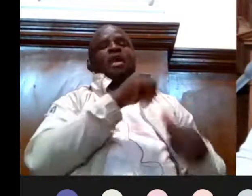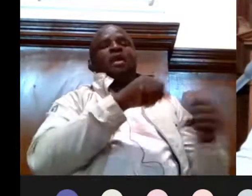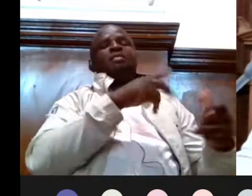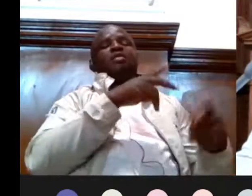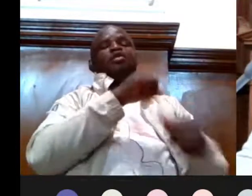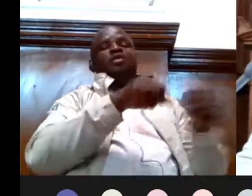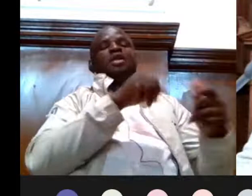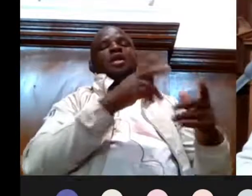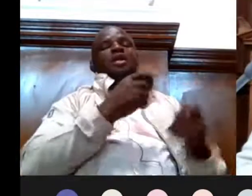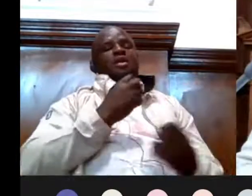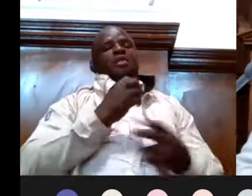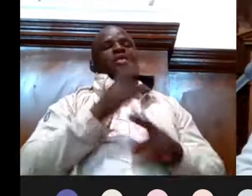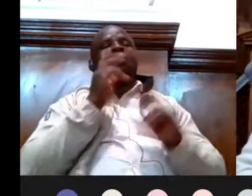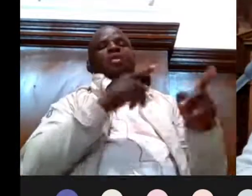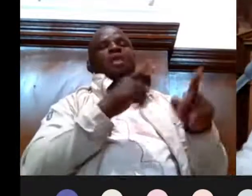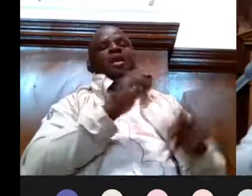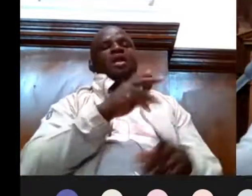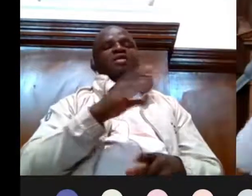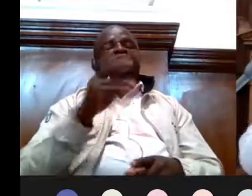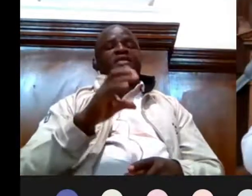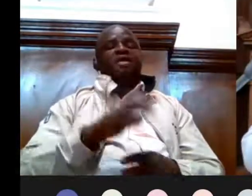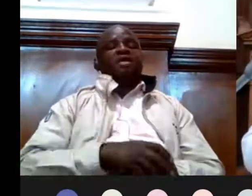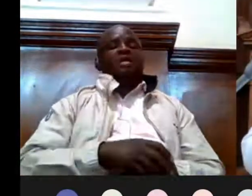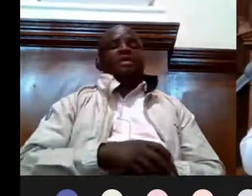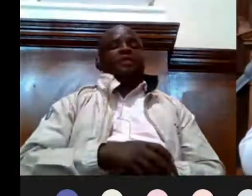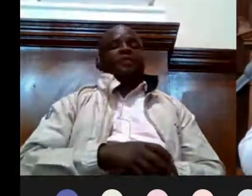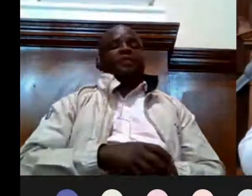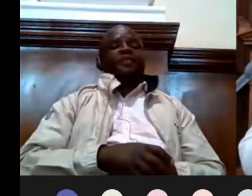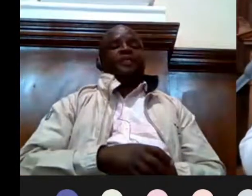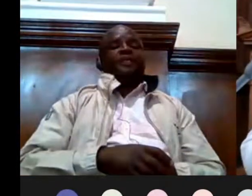or ordering KFC. Speaker,